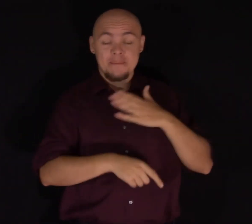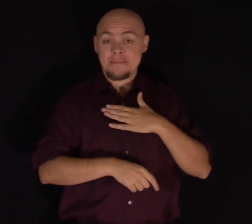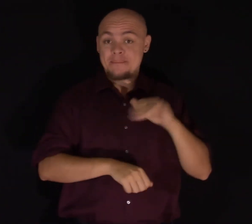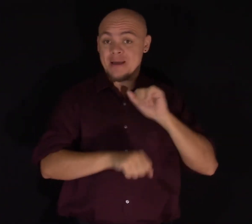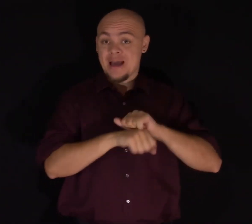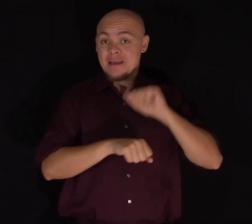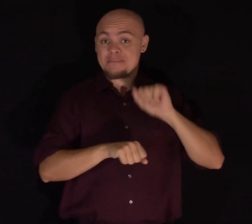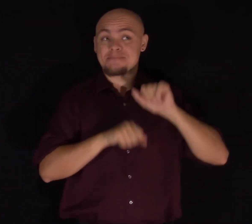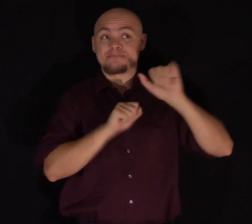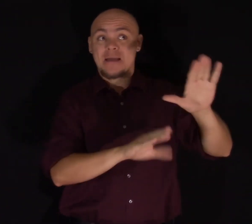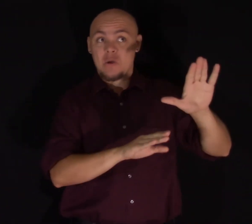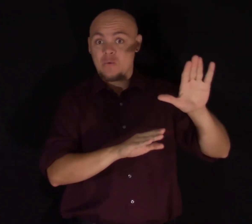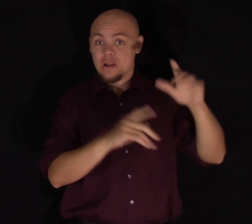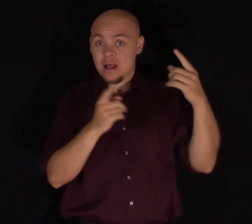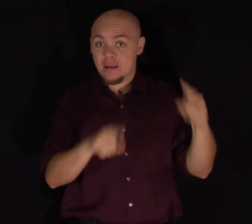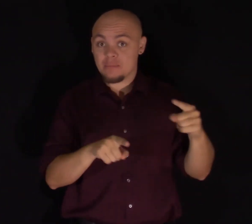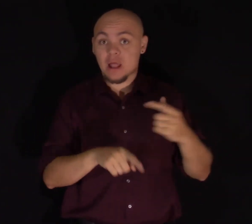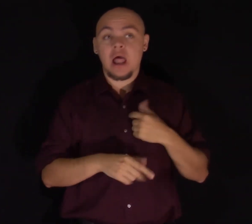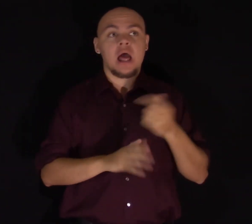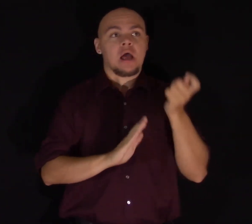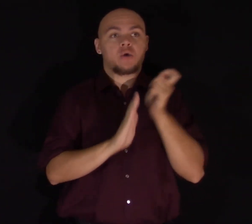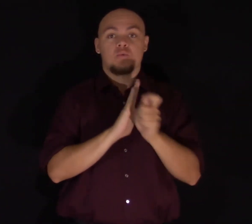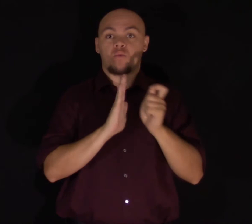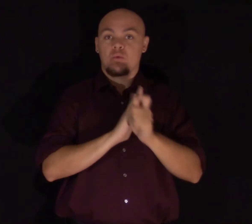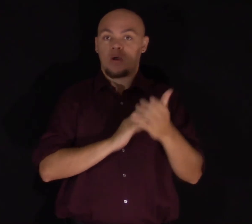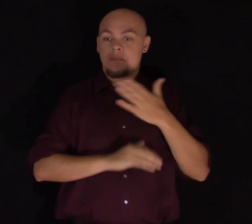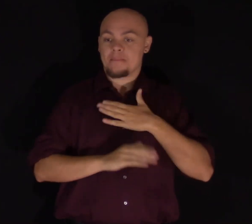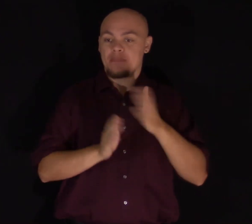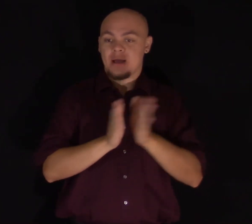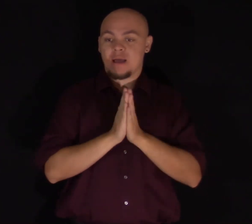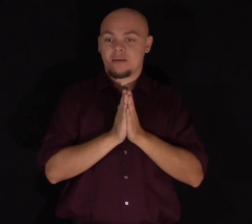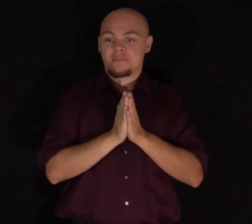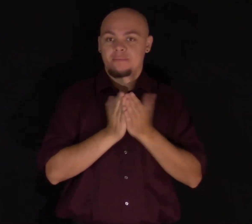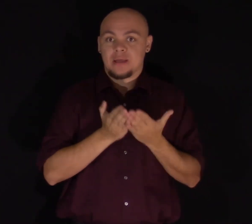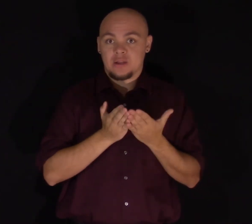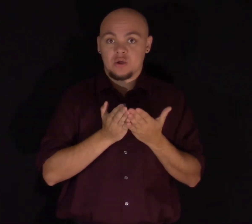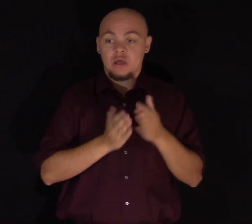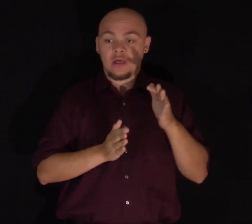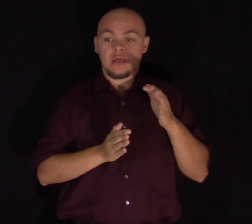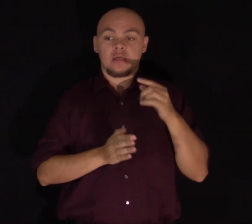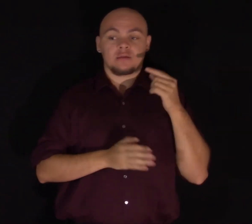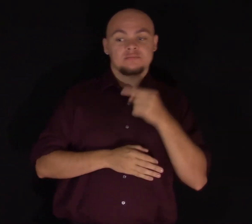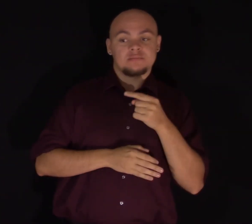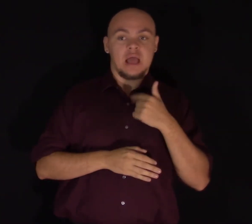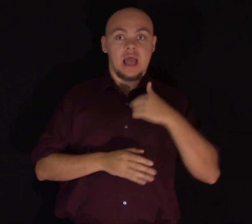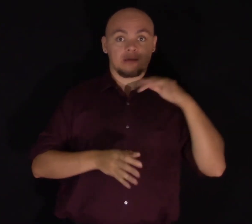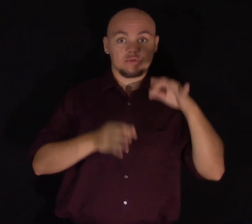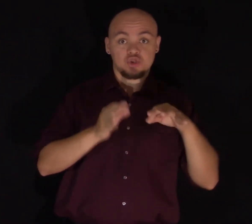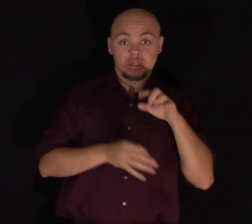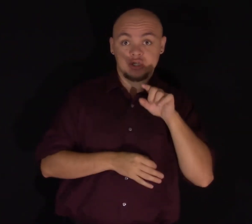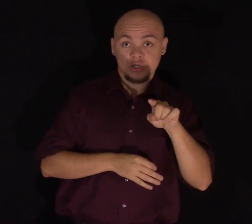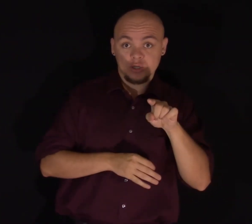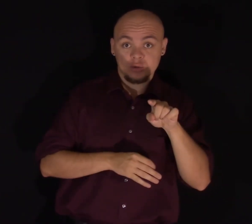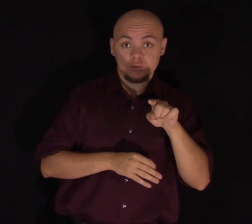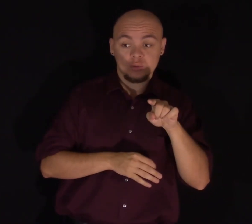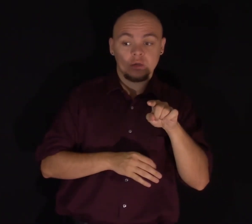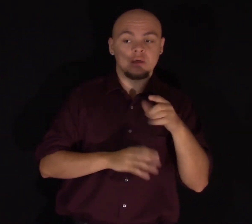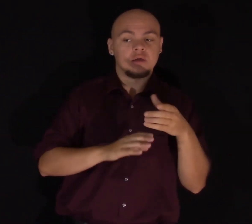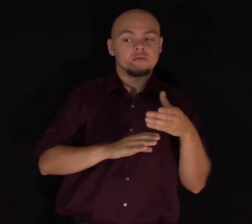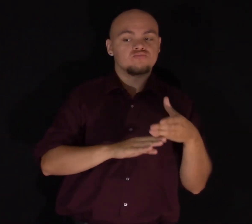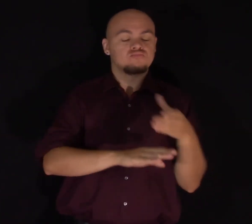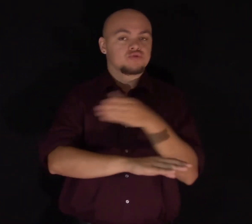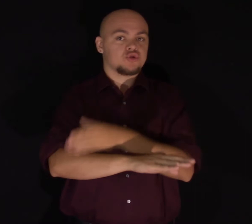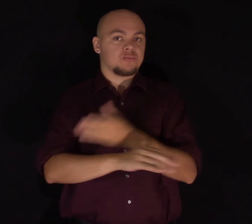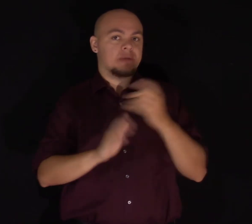mountain was I wrote my book, I'm Judging You, the Do Better Manual. And I had to own that whole writing thing